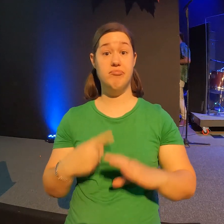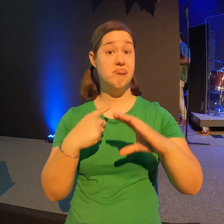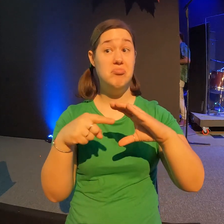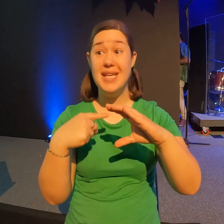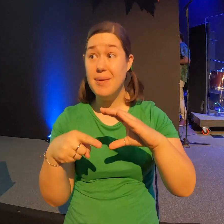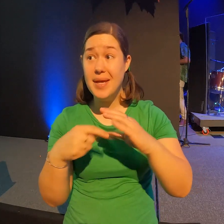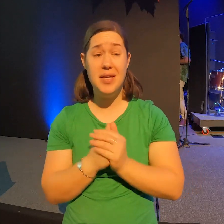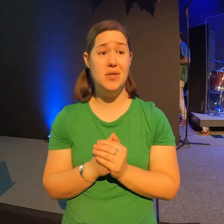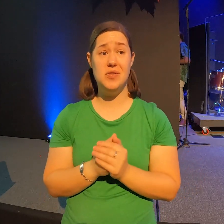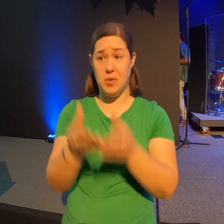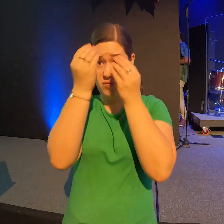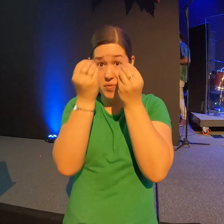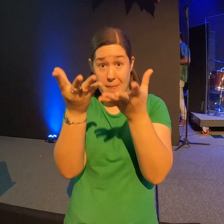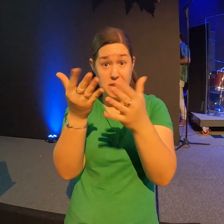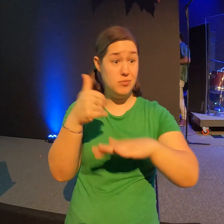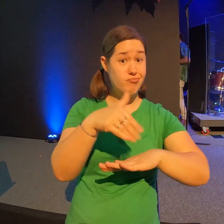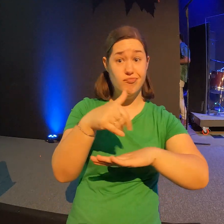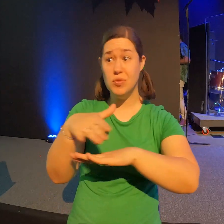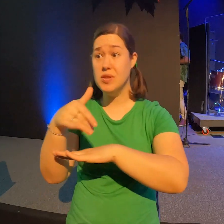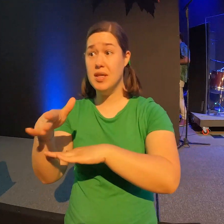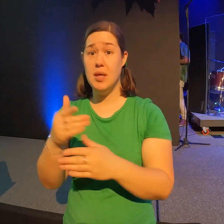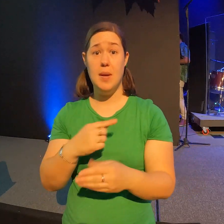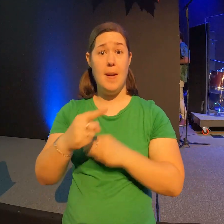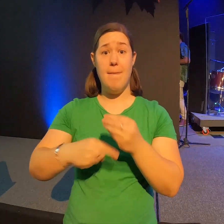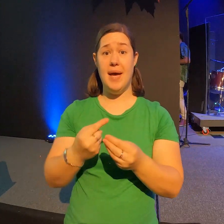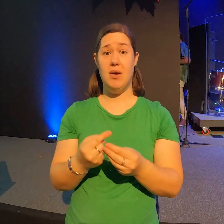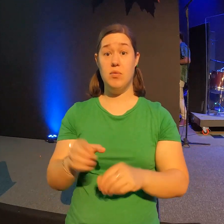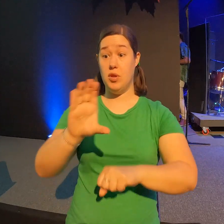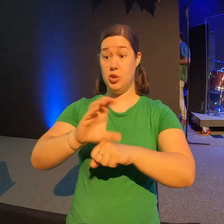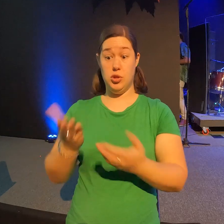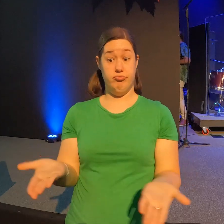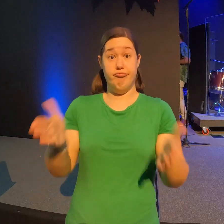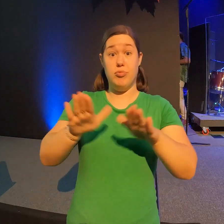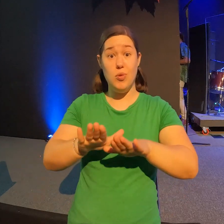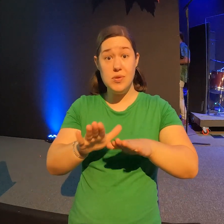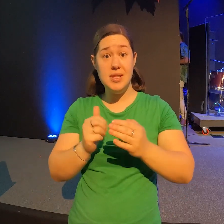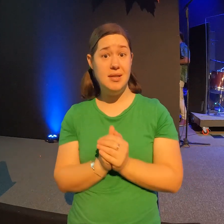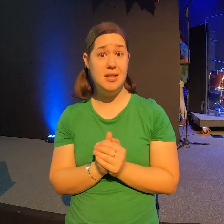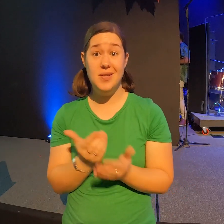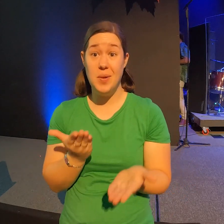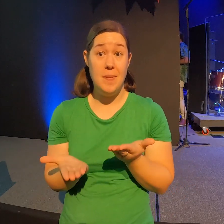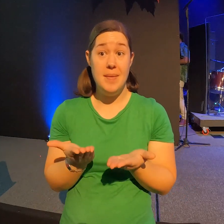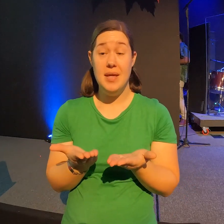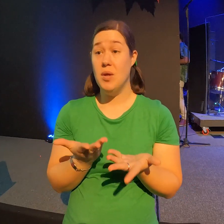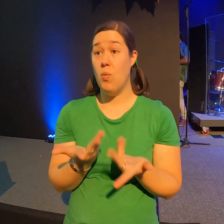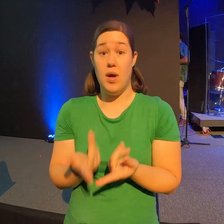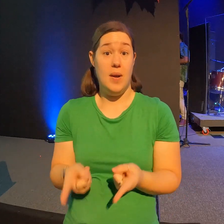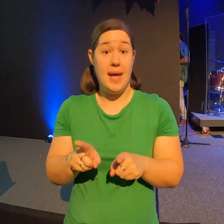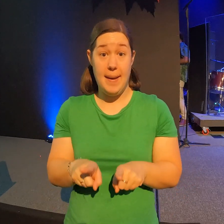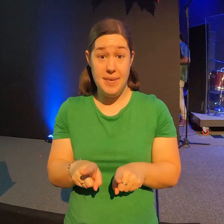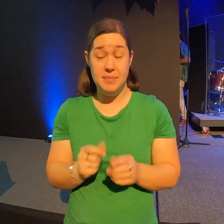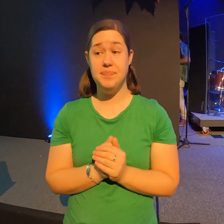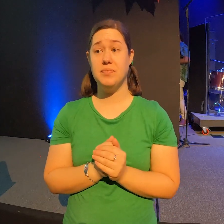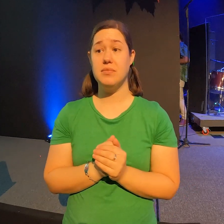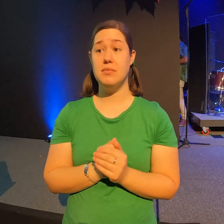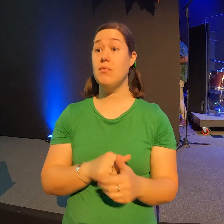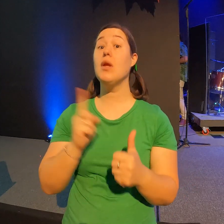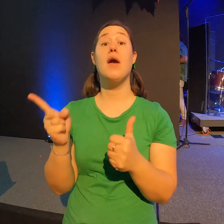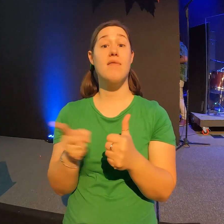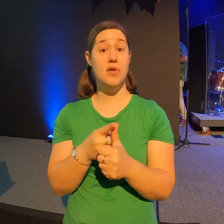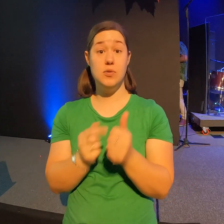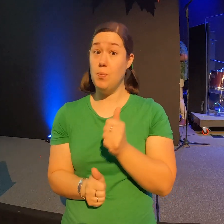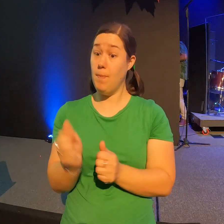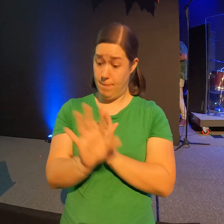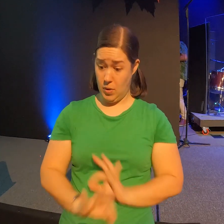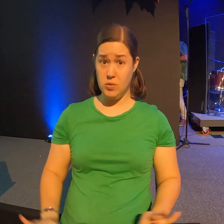about the church closing, the campus closing, and then what will happen when we reopen. And of course, first and foremost, we